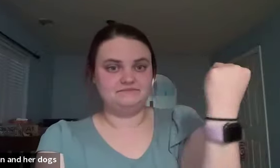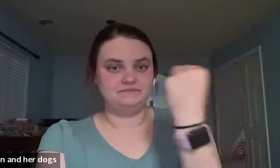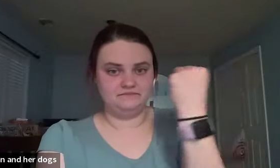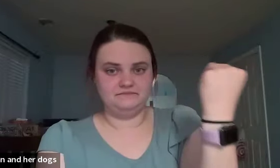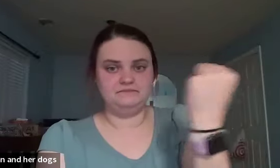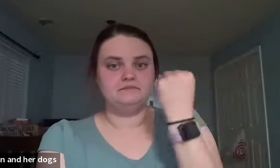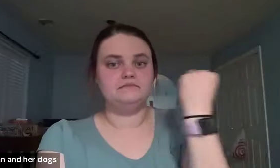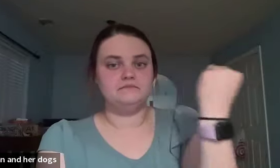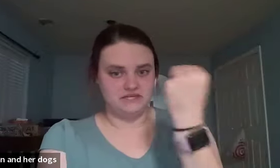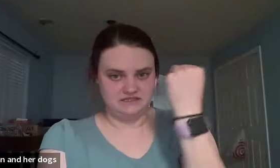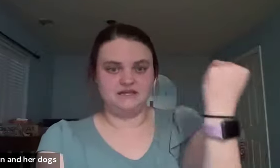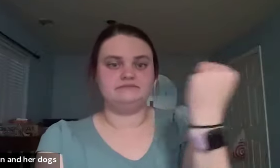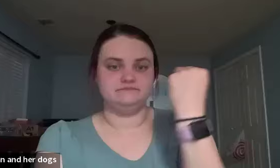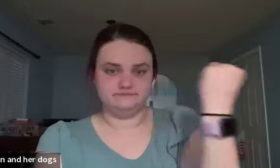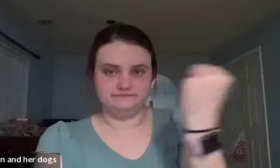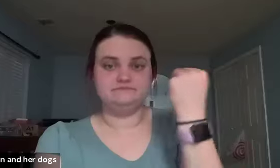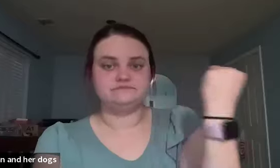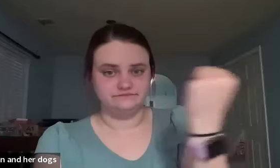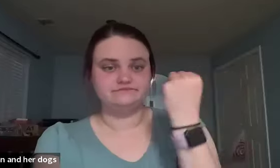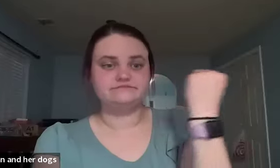Monday. Monday.